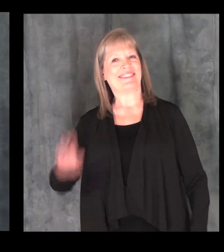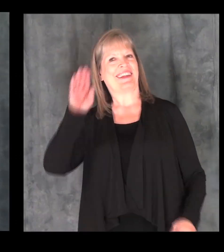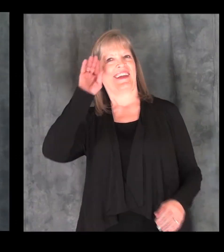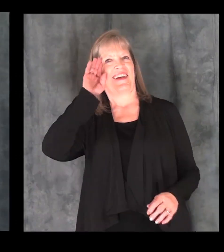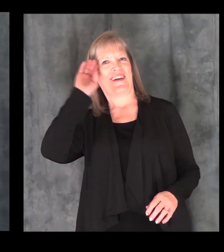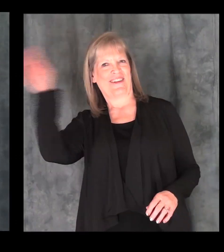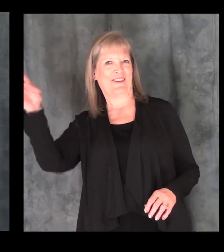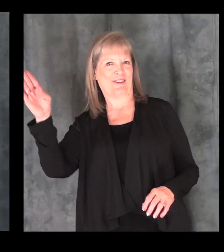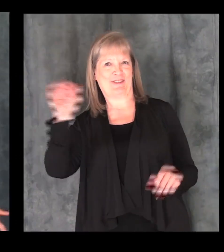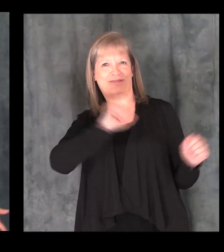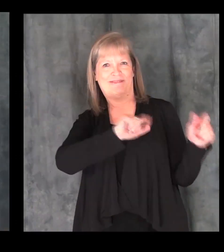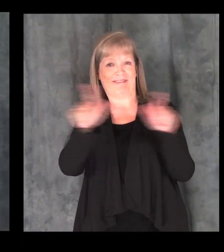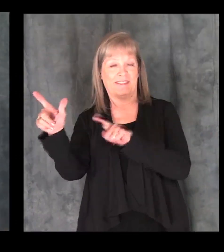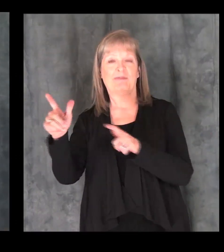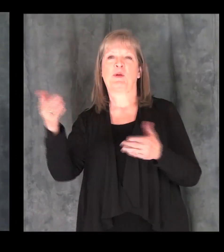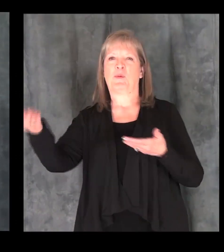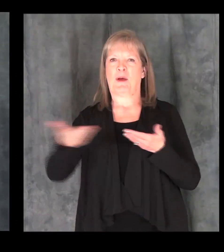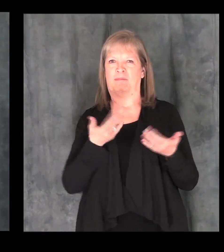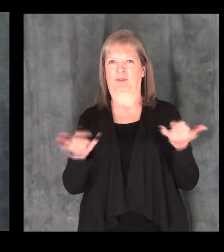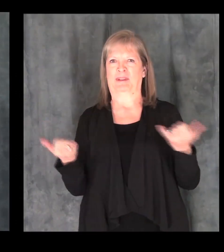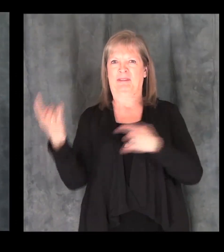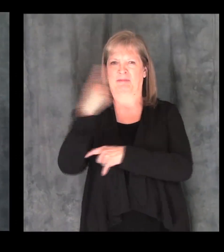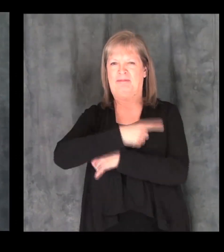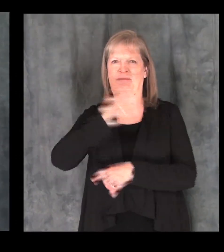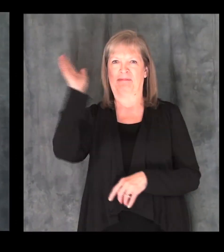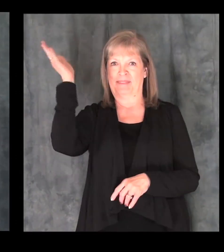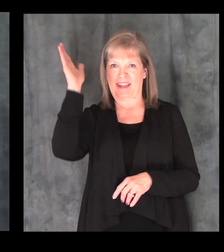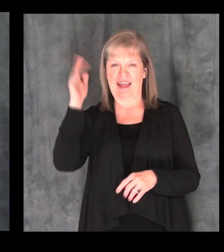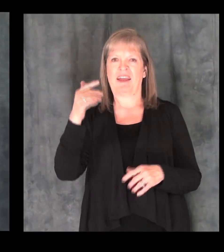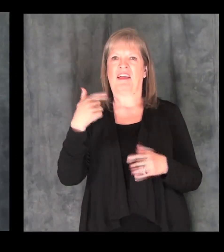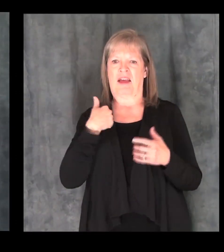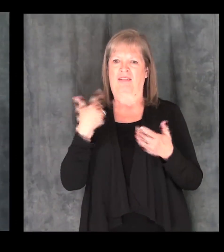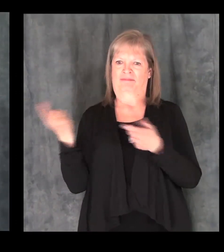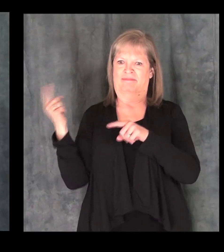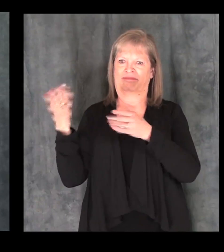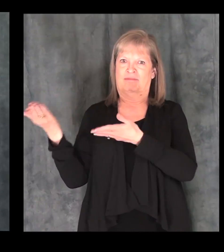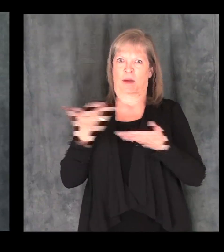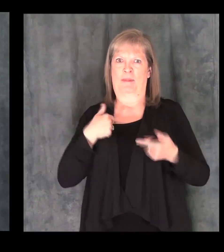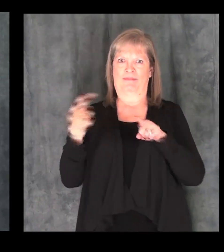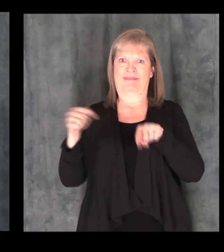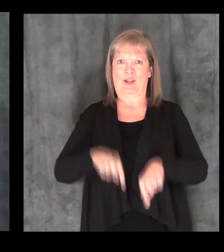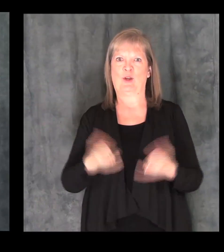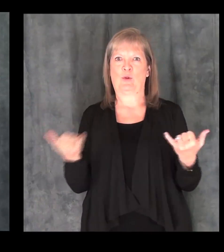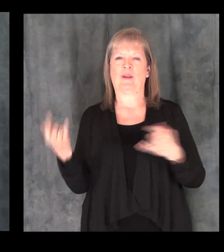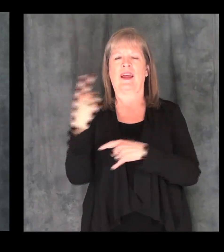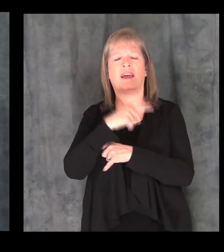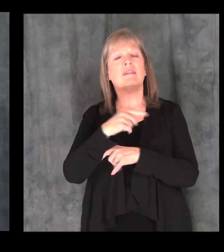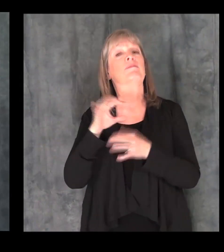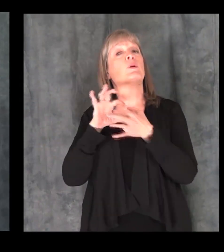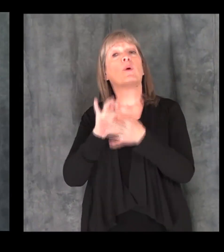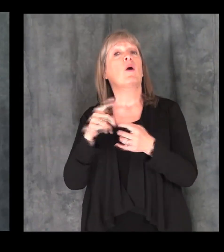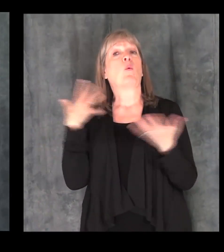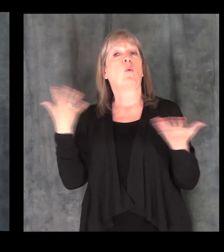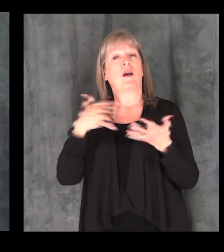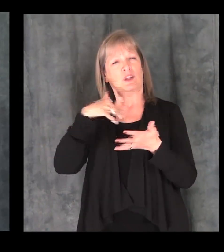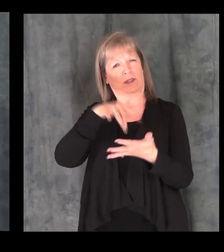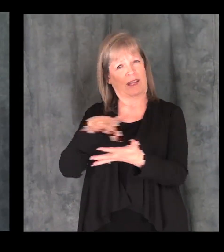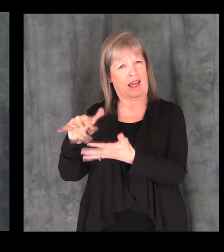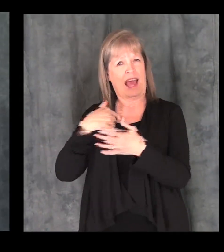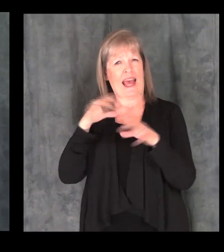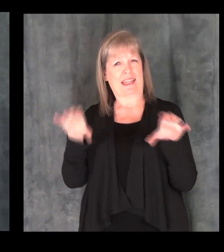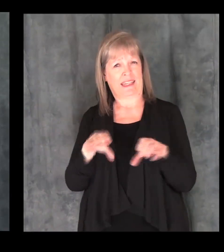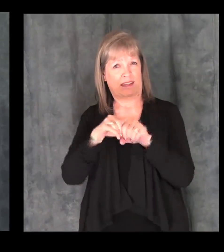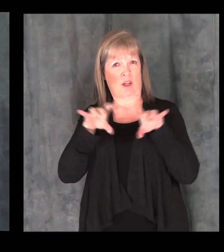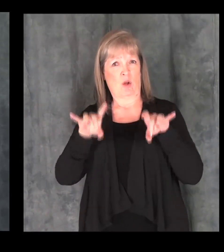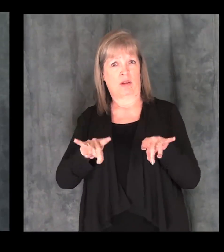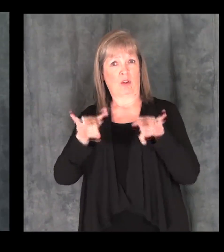Hello everybody, and welcome to this presentation. I've been invited to give you today about a particular study I have been involved in Australia, a research